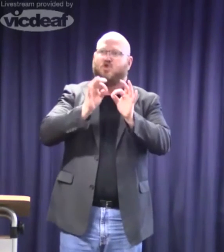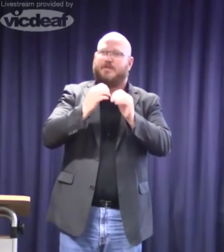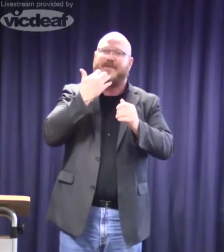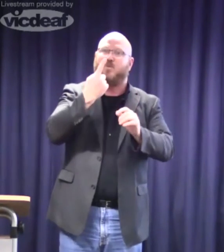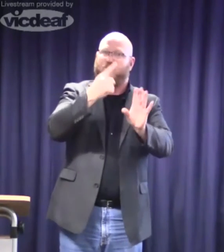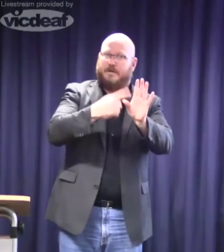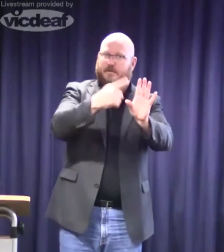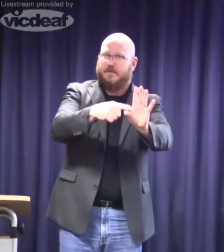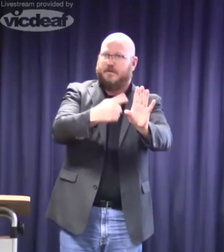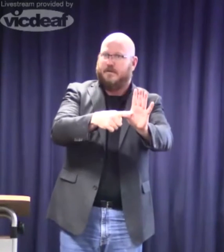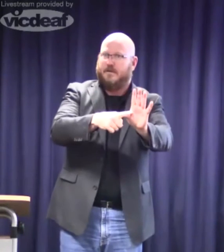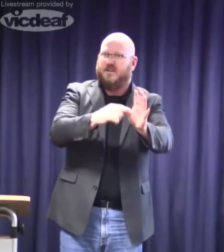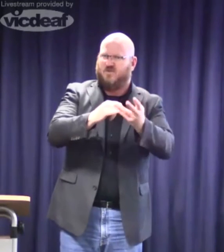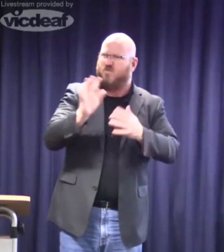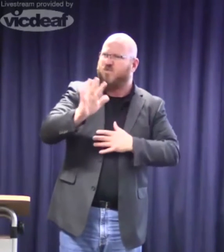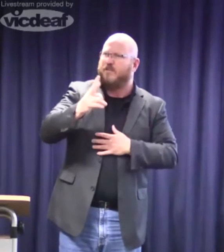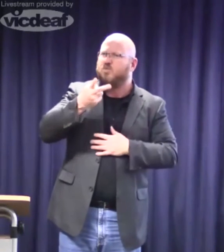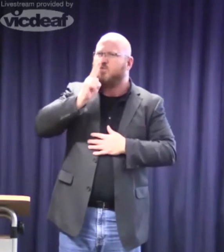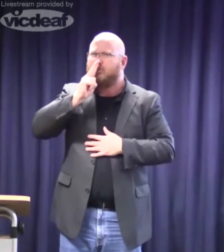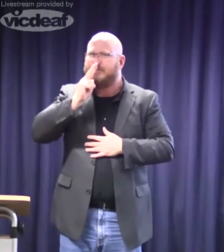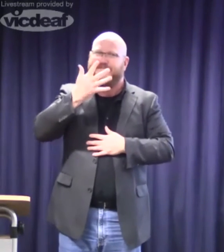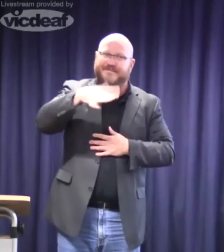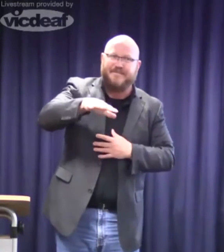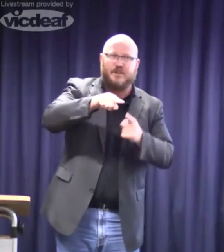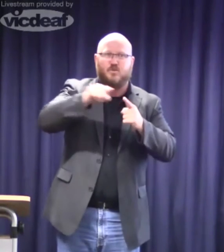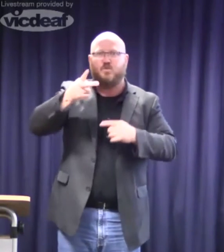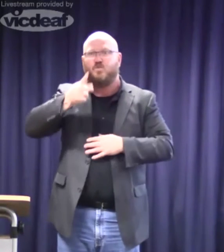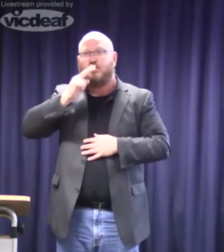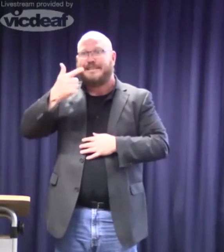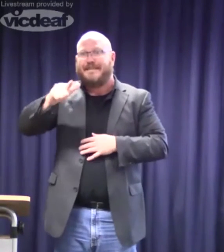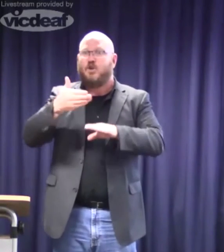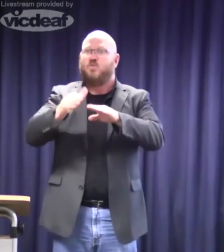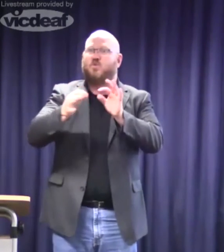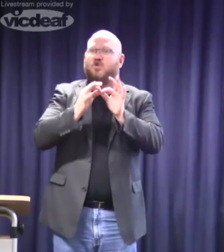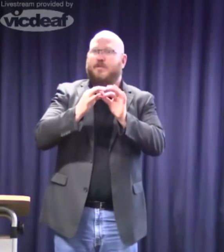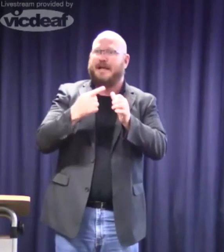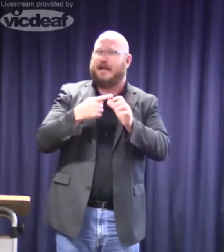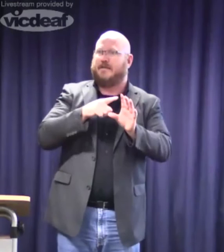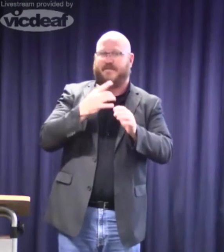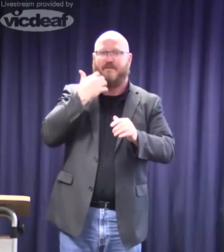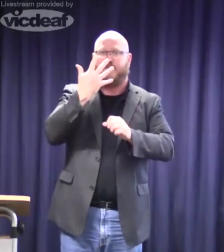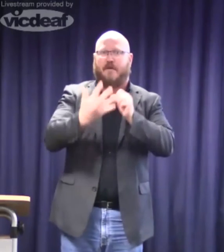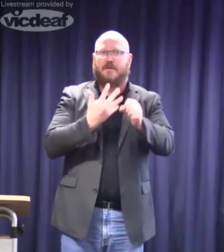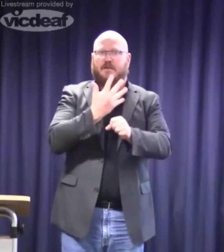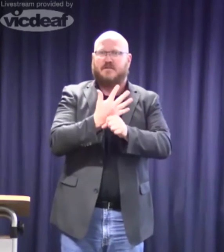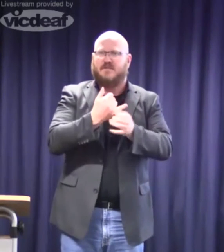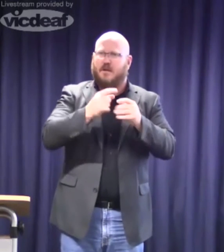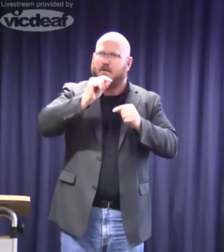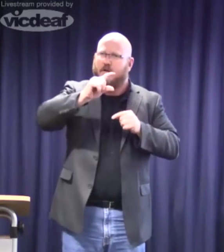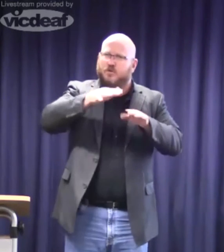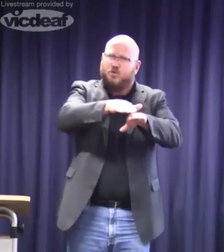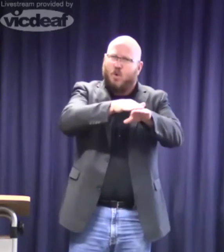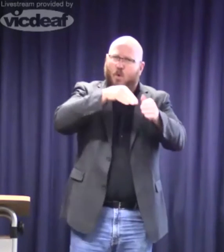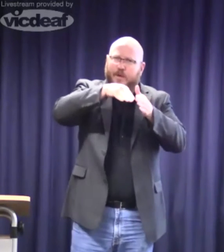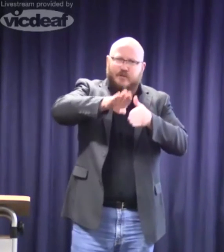about 55 newly accredited interpreters every year. That's roughly